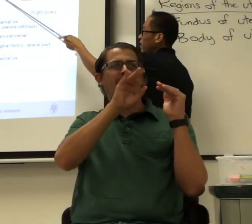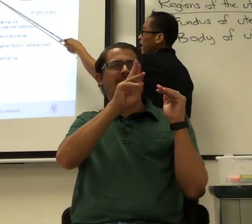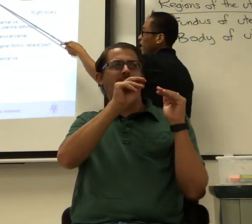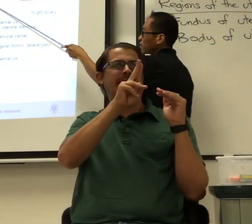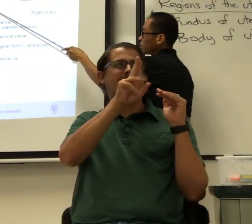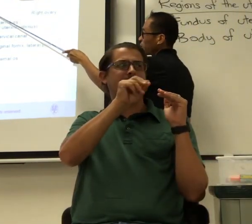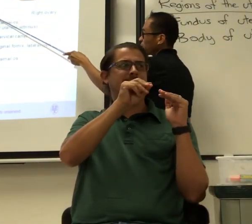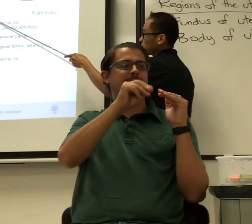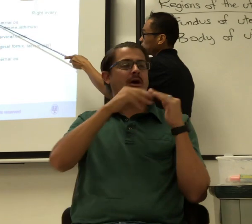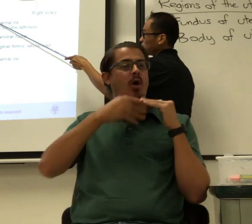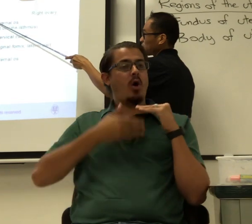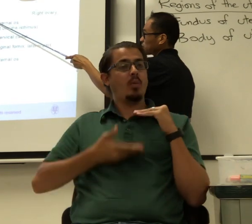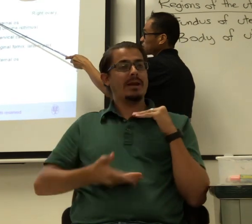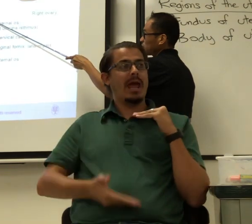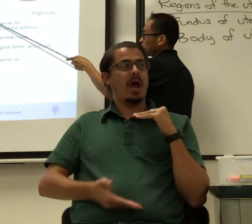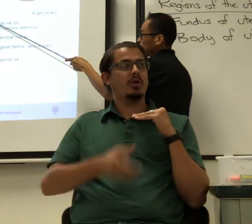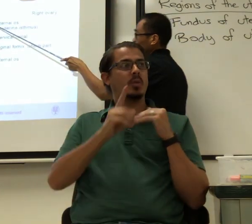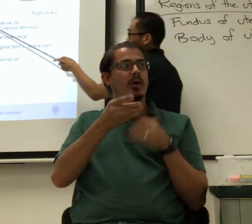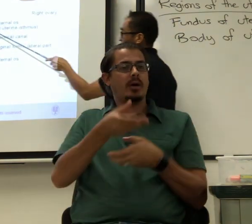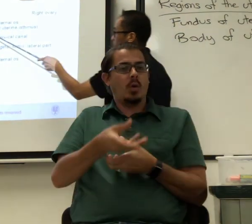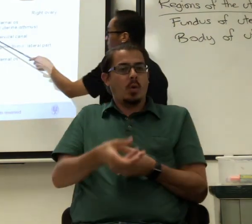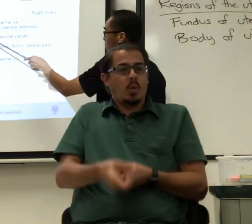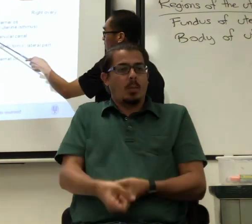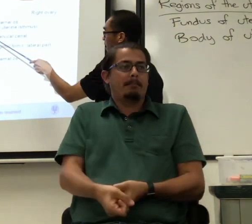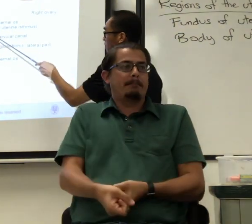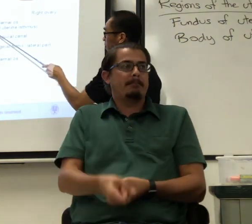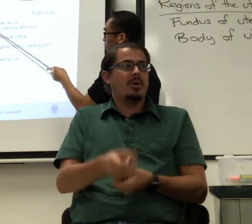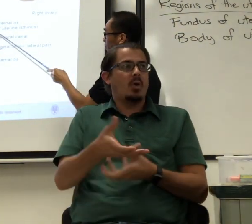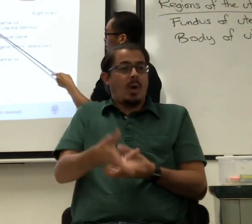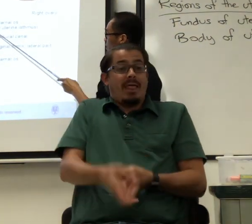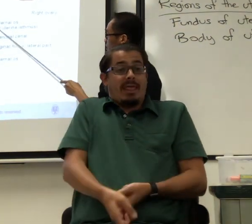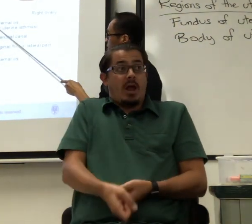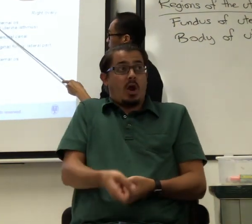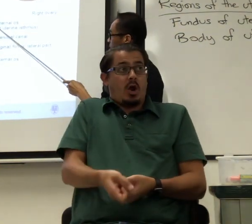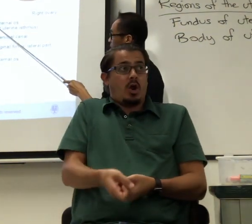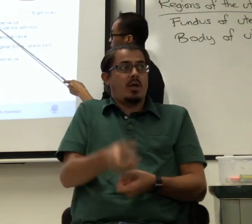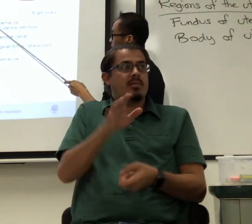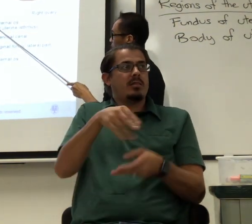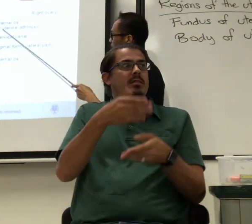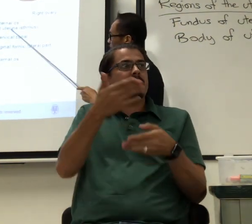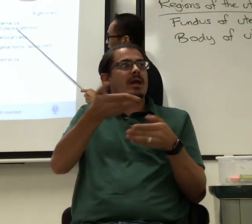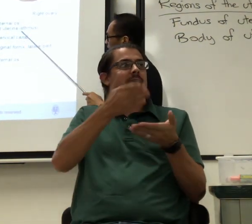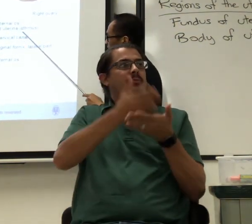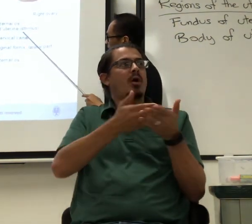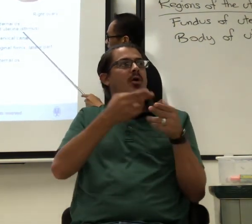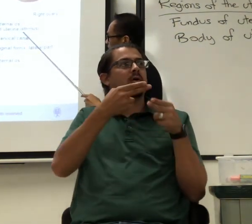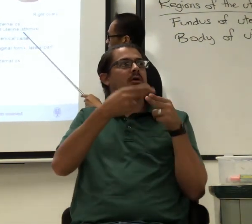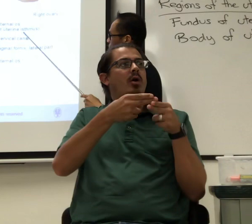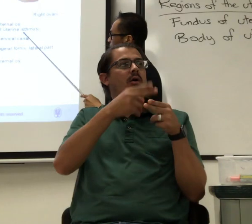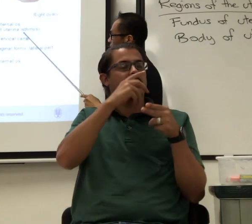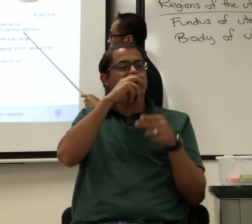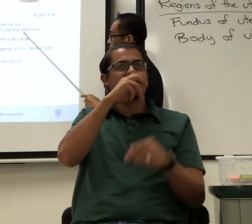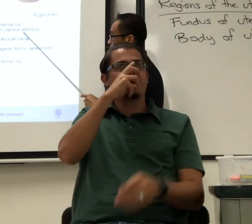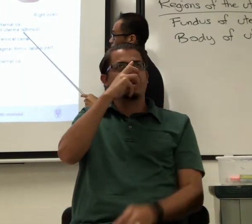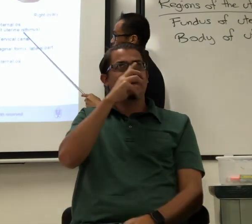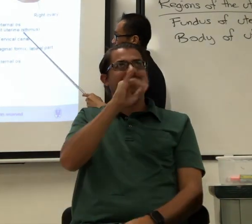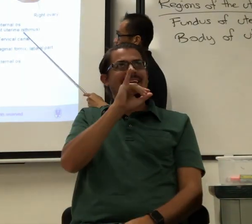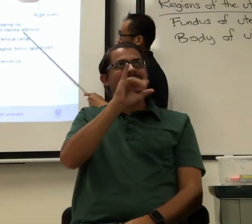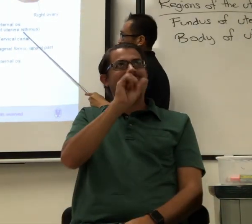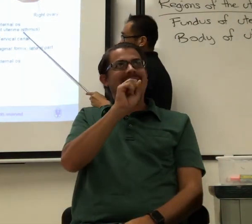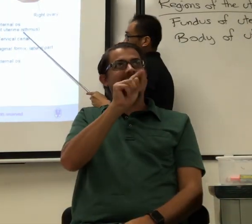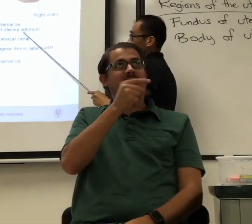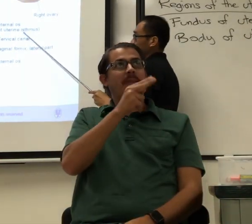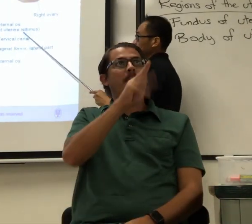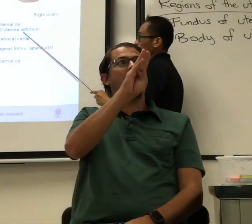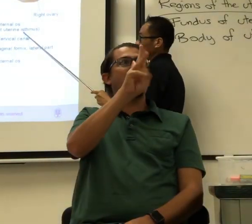all the way down to where it constricts. Right there is the next part, called the isthmus